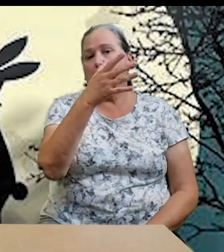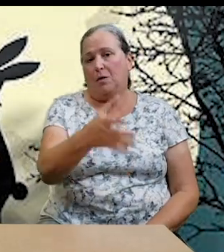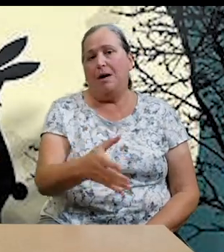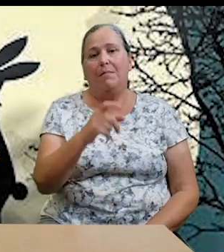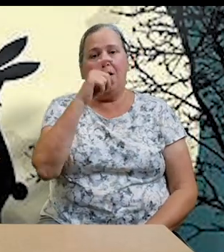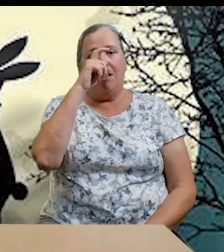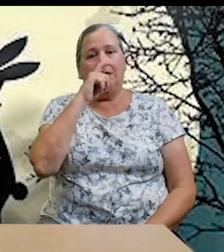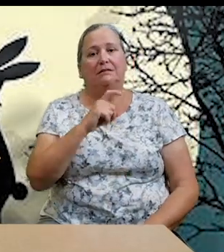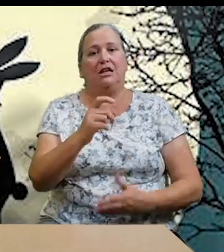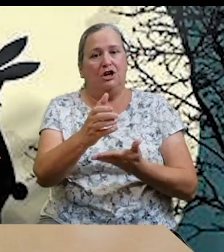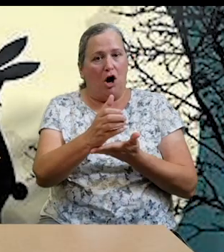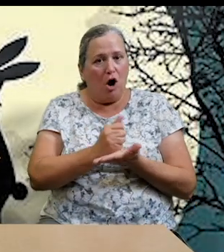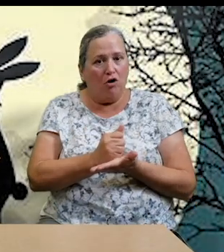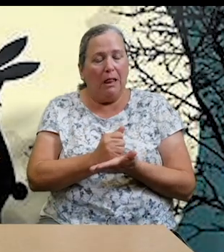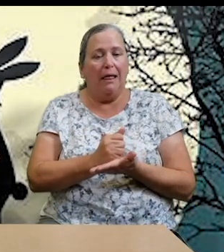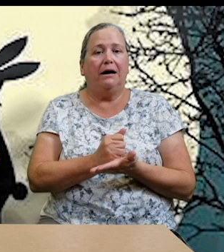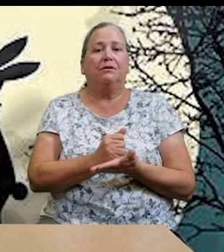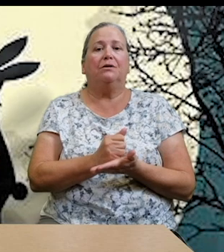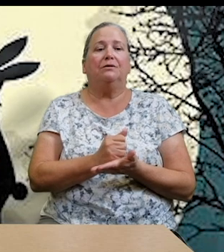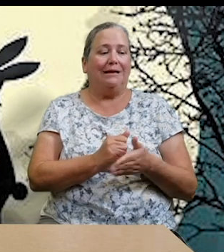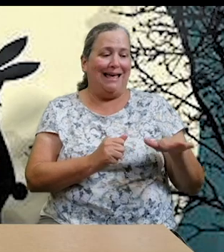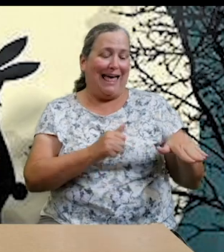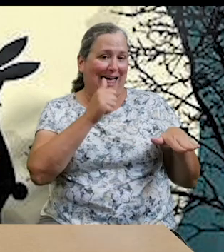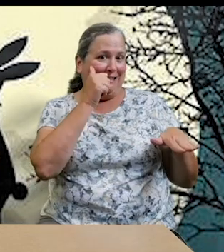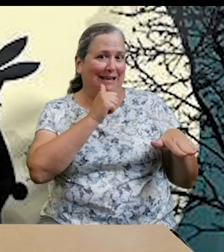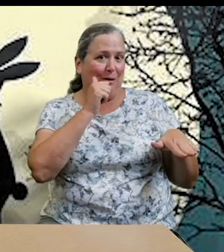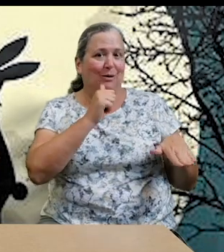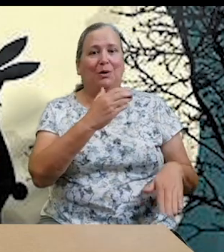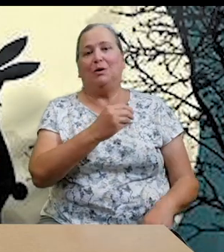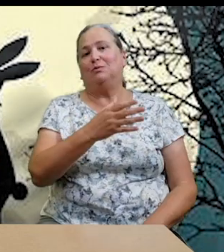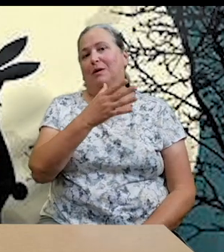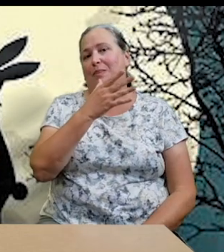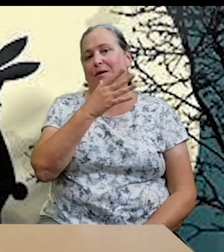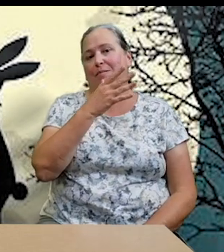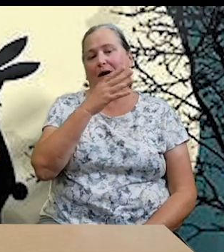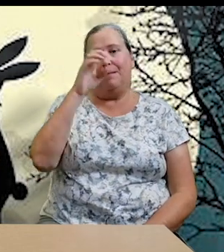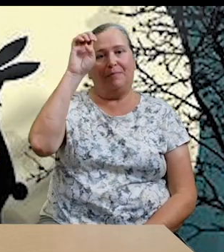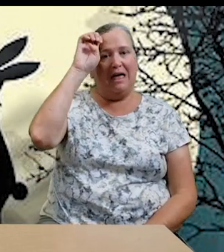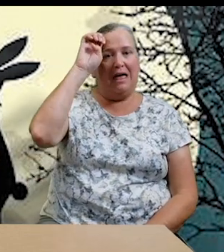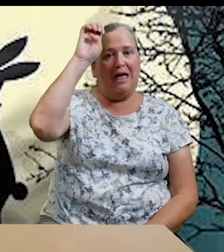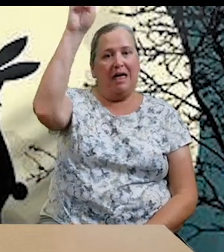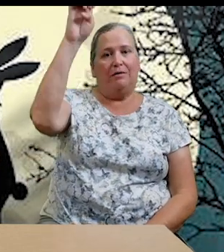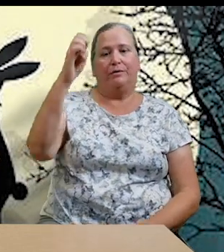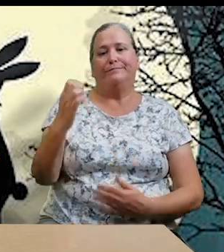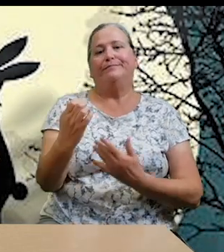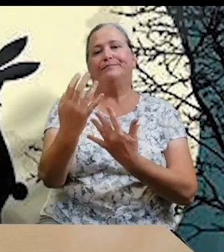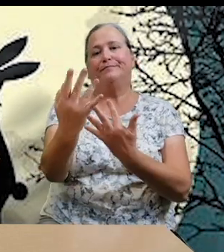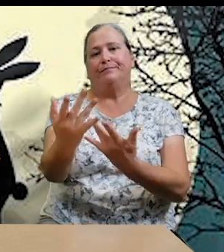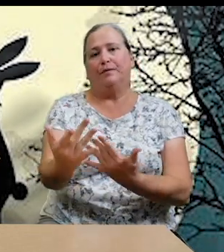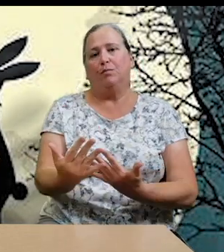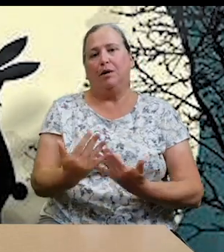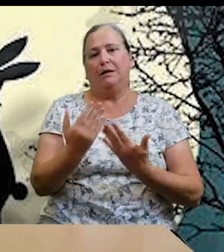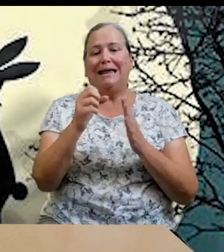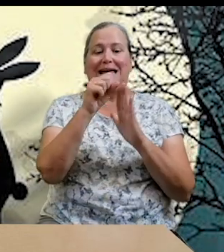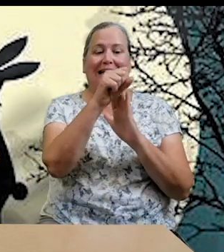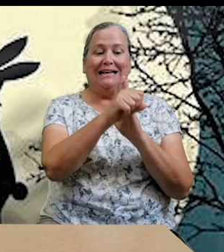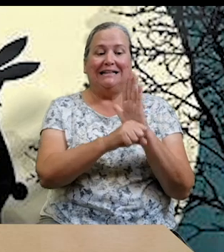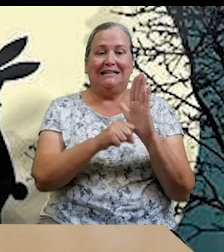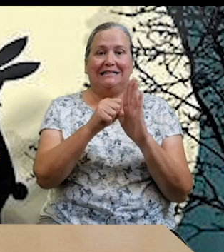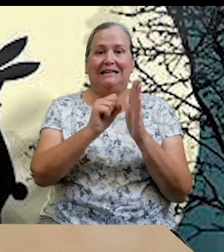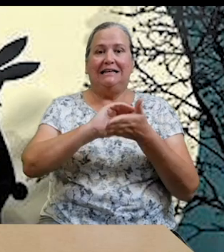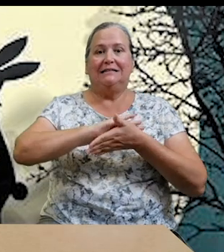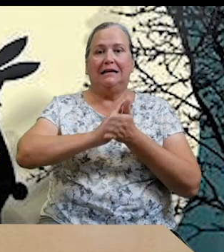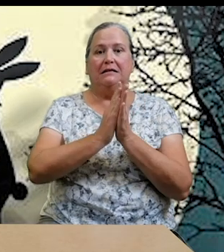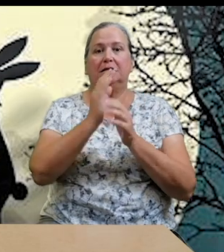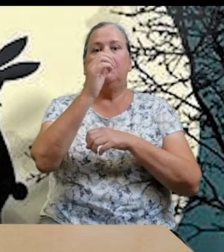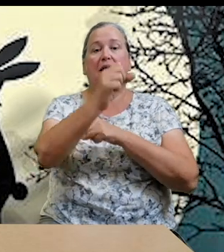their mothers. Edward Tulane waited. The seasons turned into years. Edward Tulane waited.